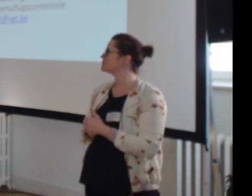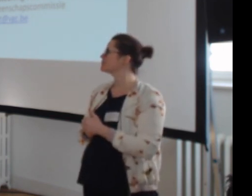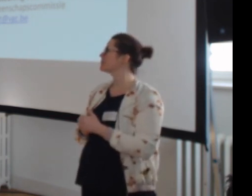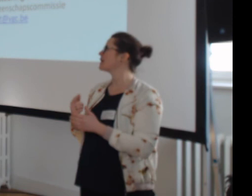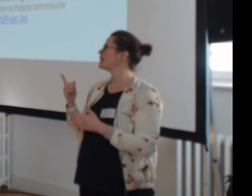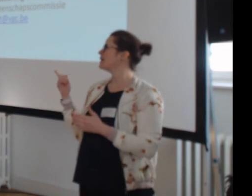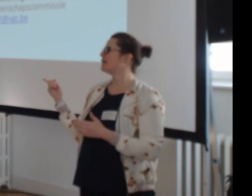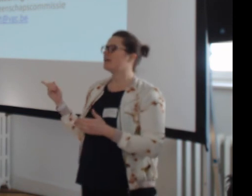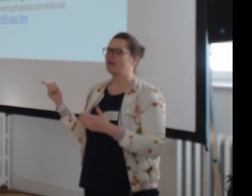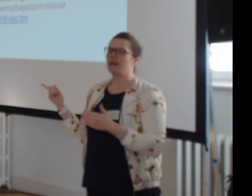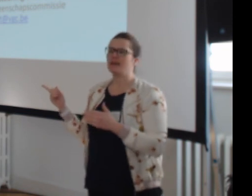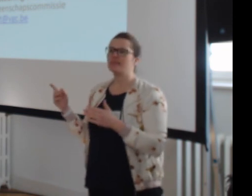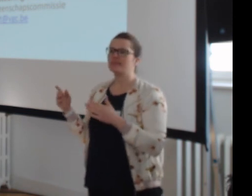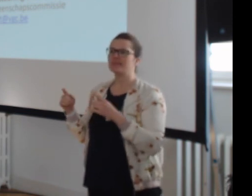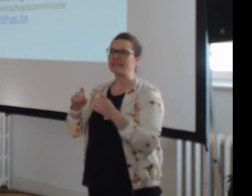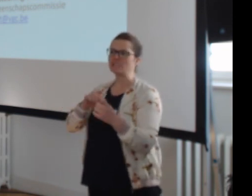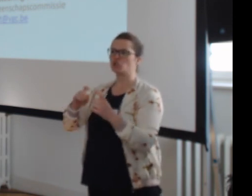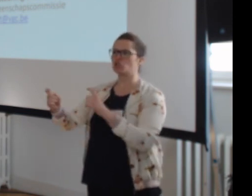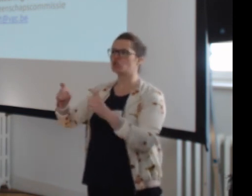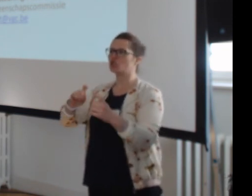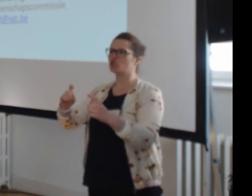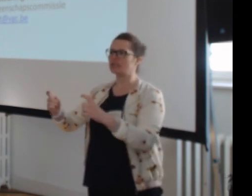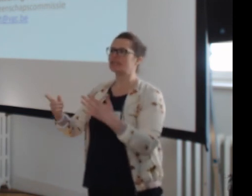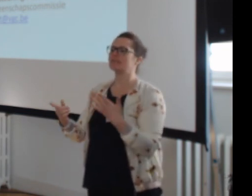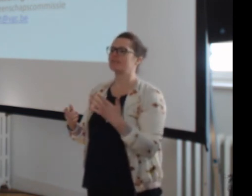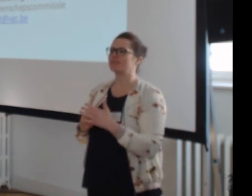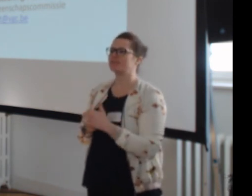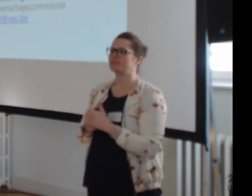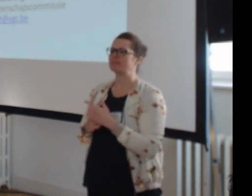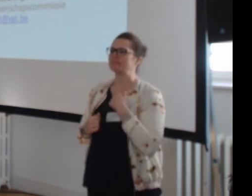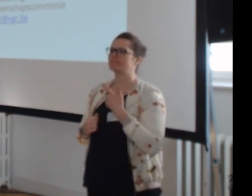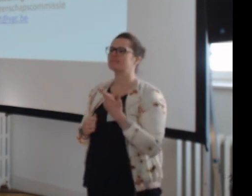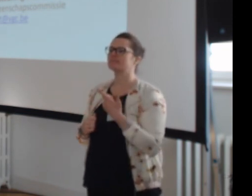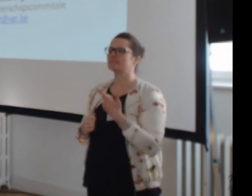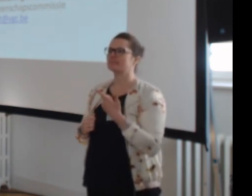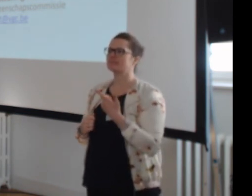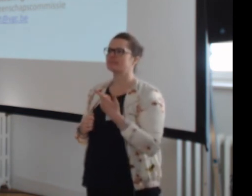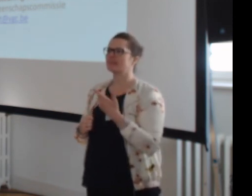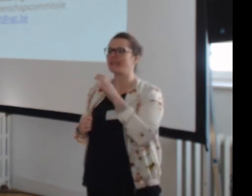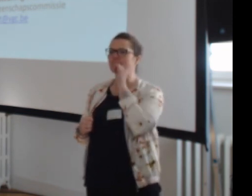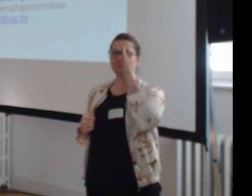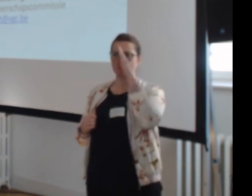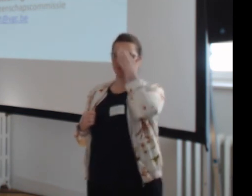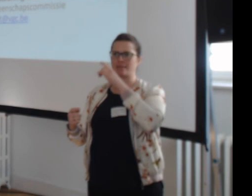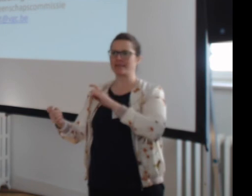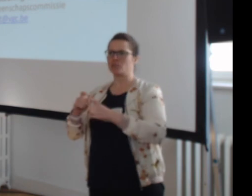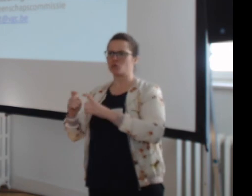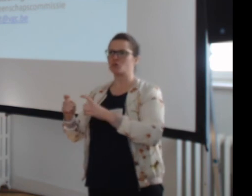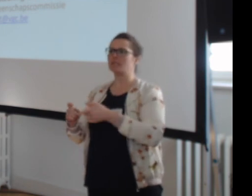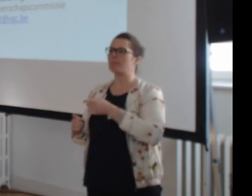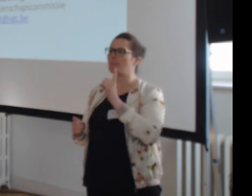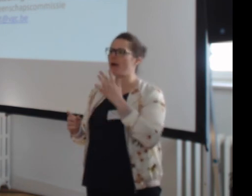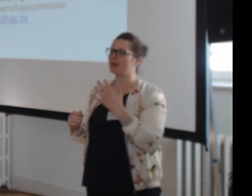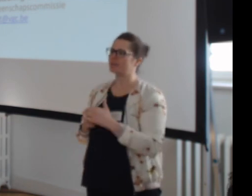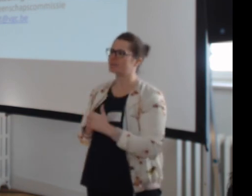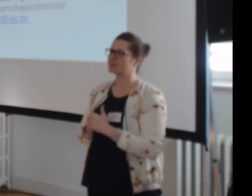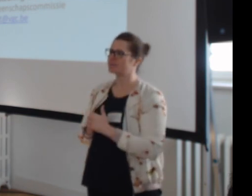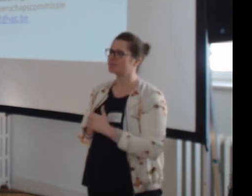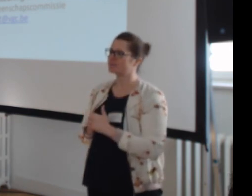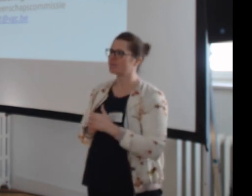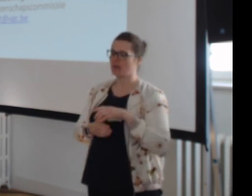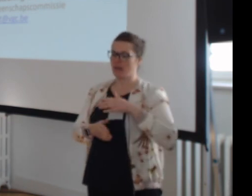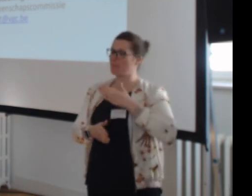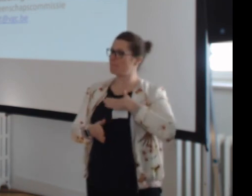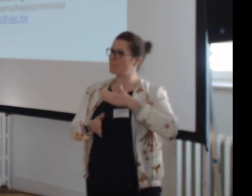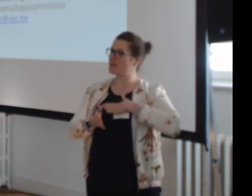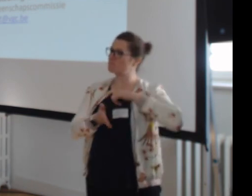in the whole discussion, well, I'm a bit foreign to this discussion, but anyhow, I think from the perspective of the